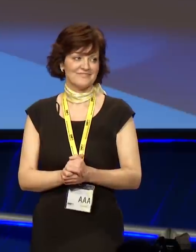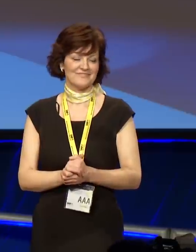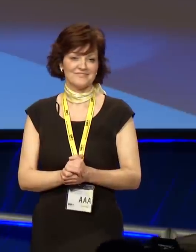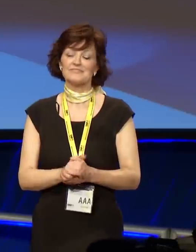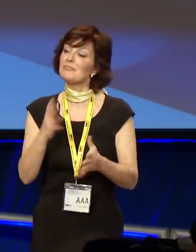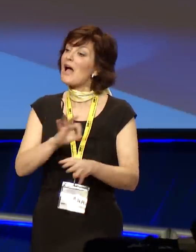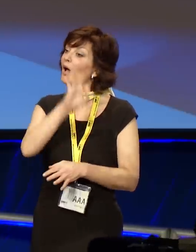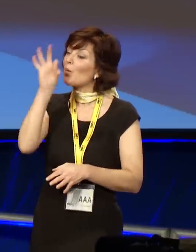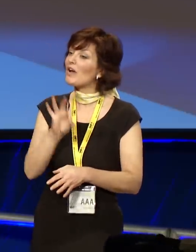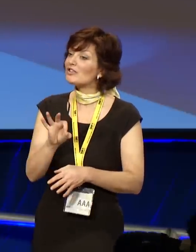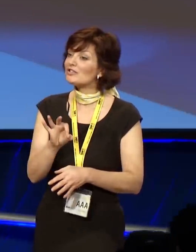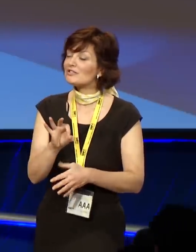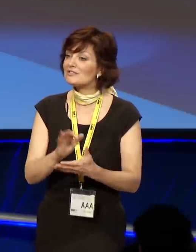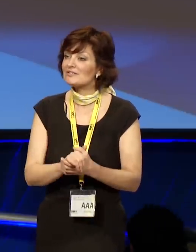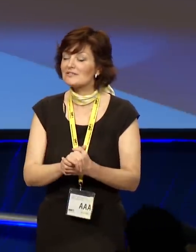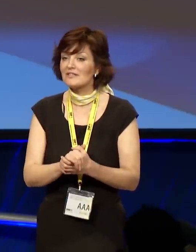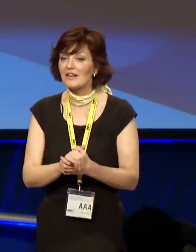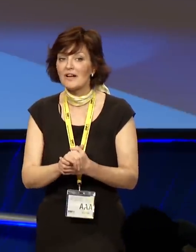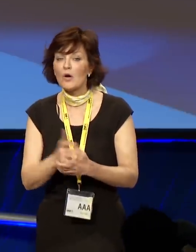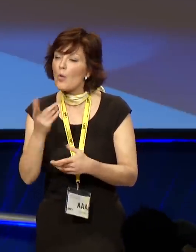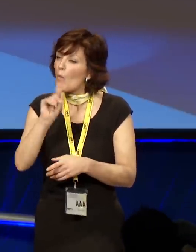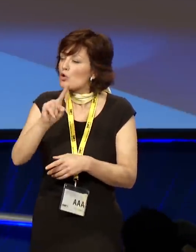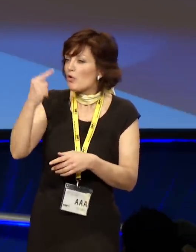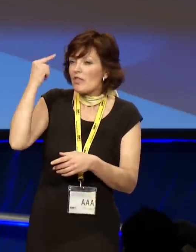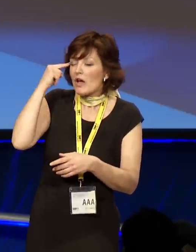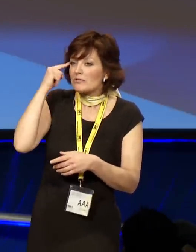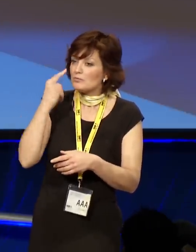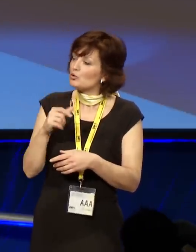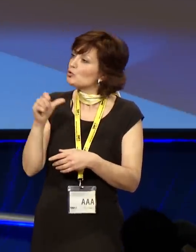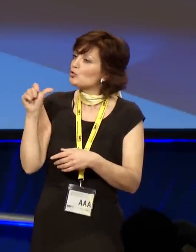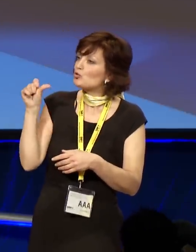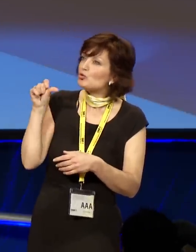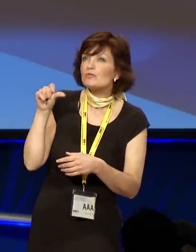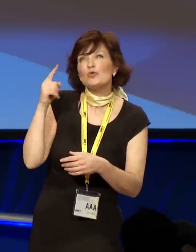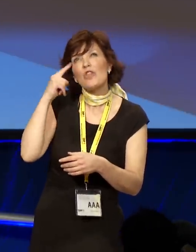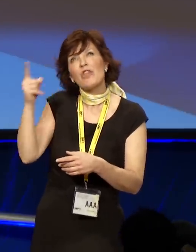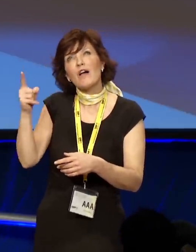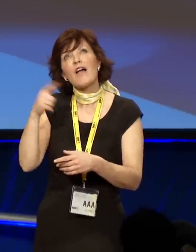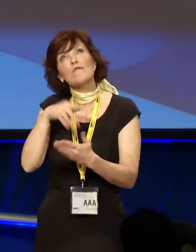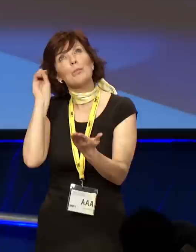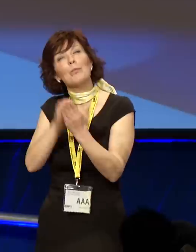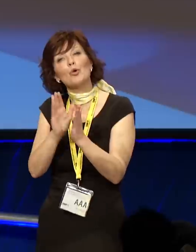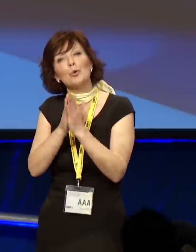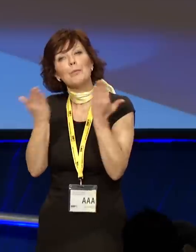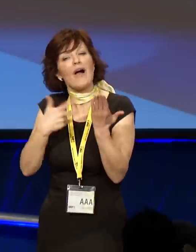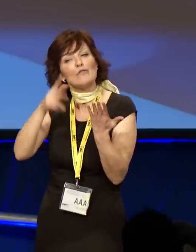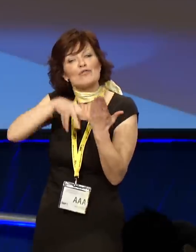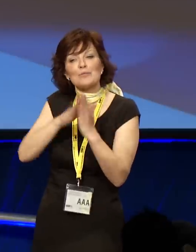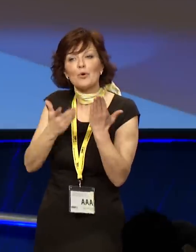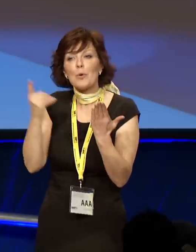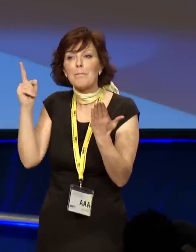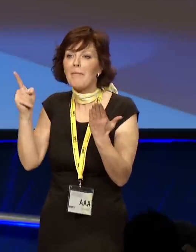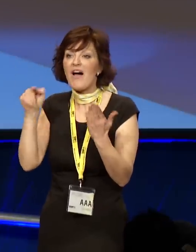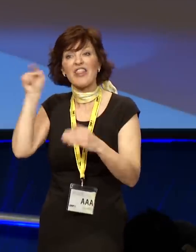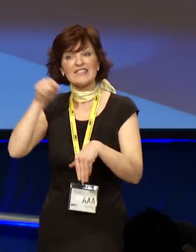My question is, I haven't read your book yet, but what would be the most controversial thing that you've put in your book that you weren't able to say in your